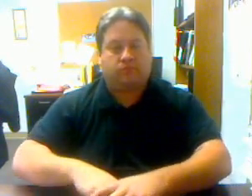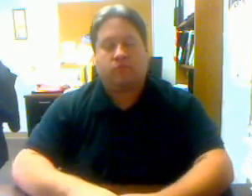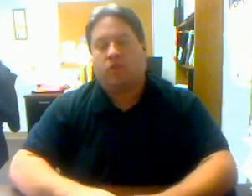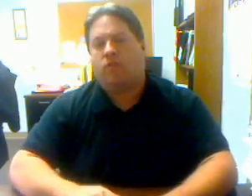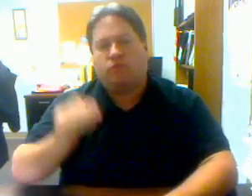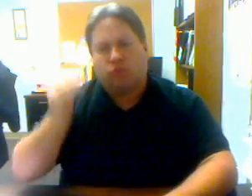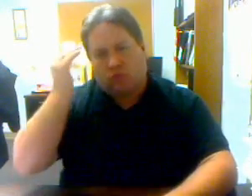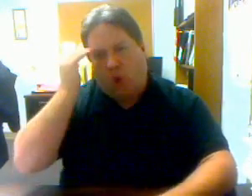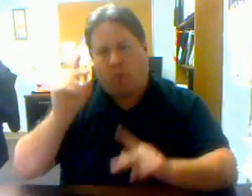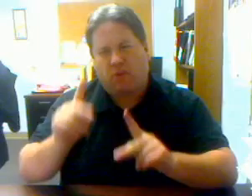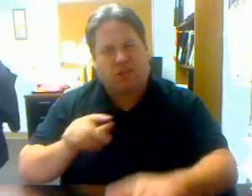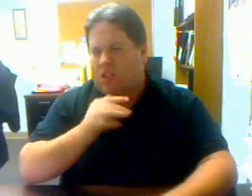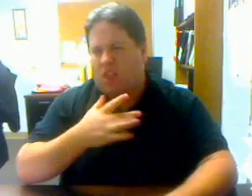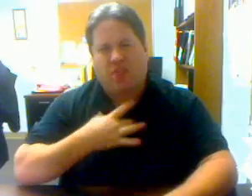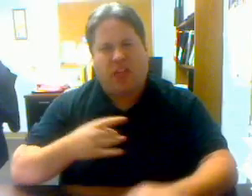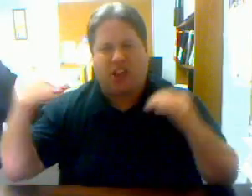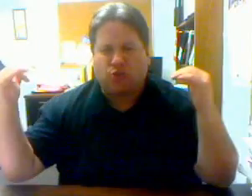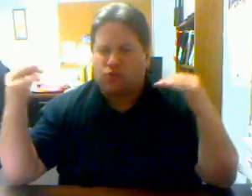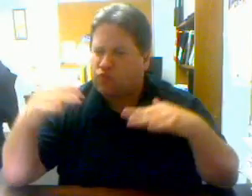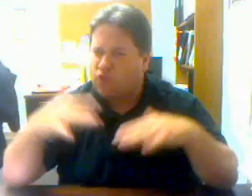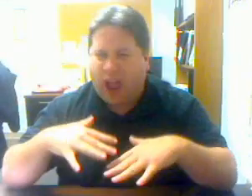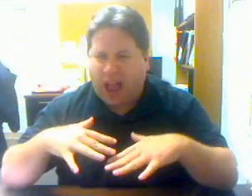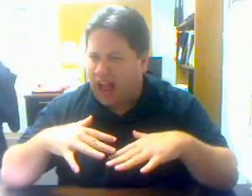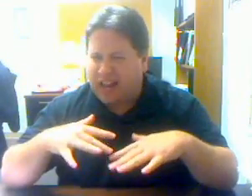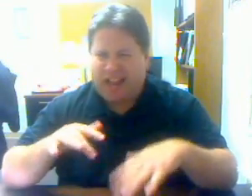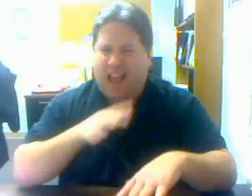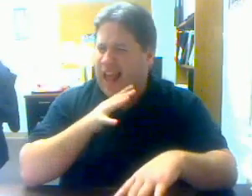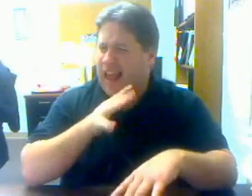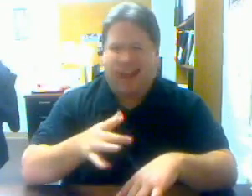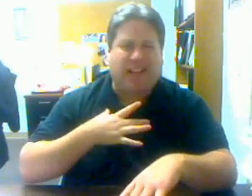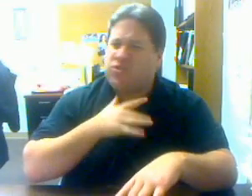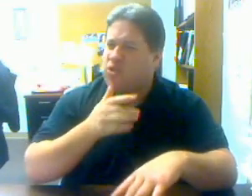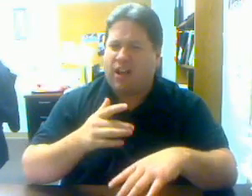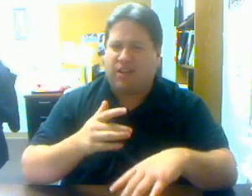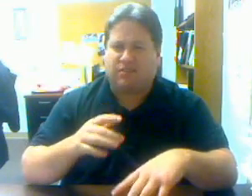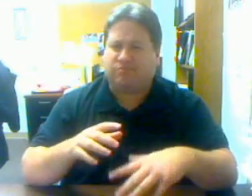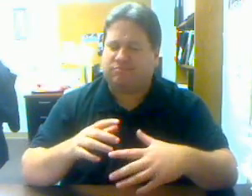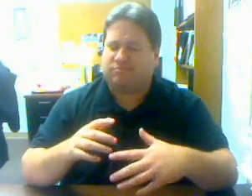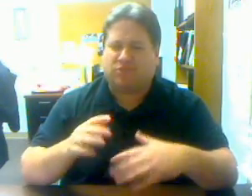State House when there's 1,000 people. Right? We can avoid those situations.